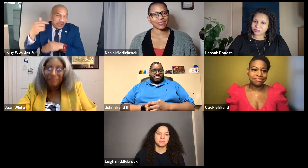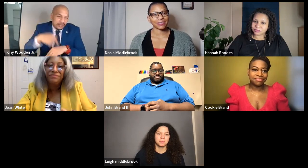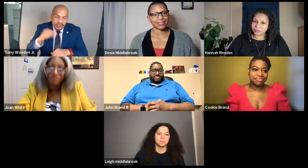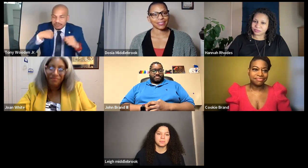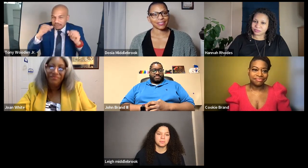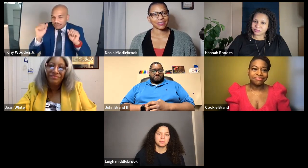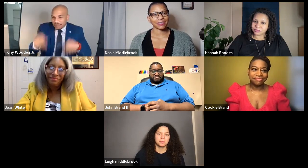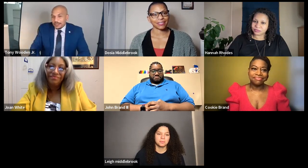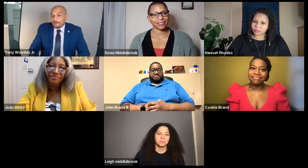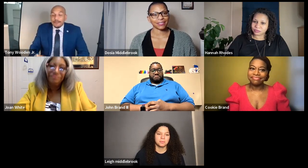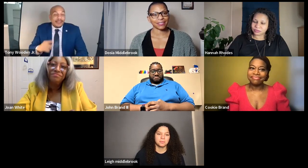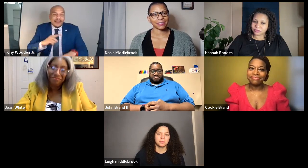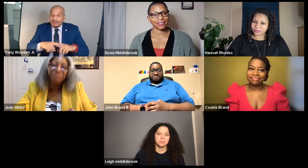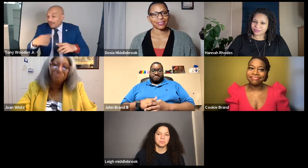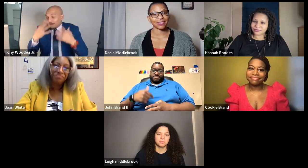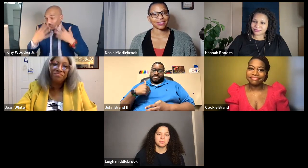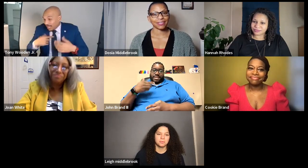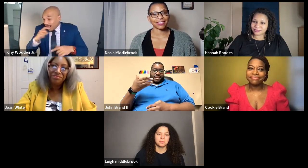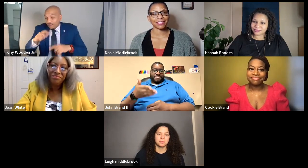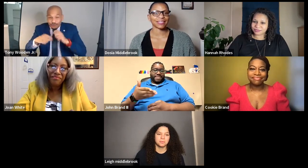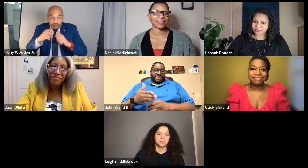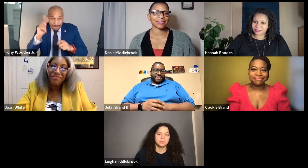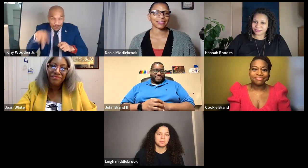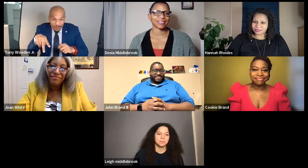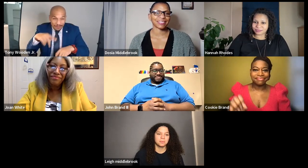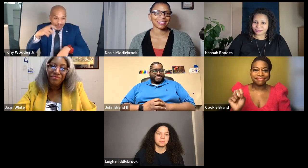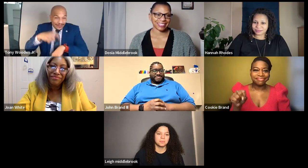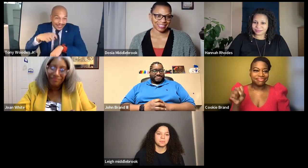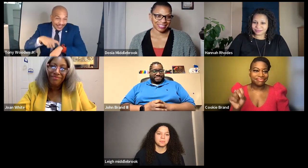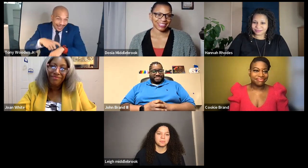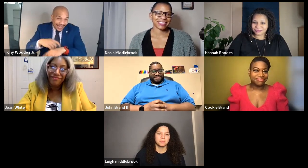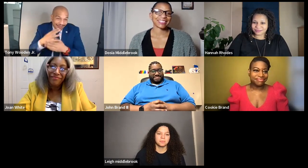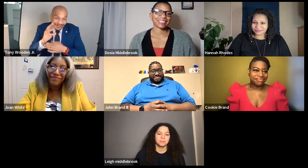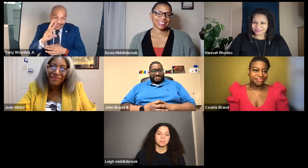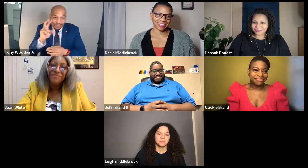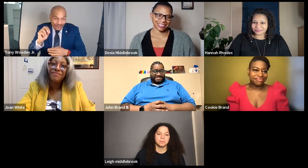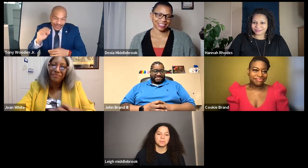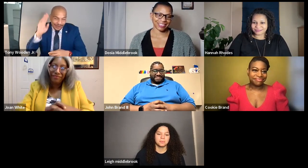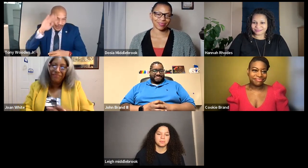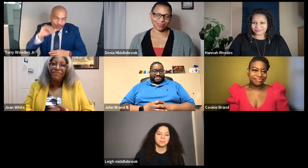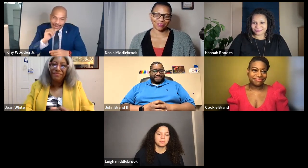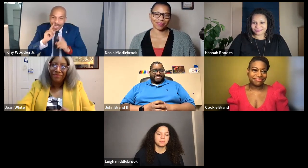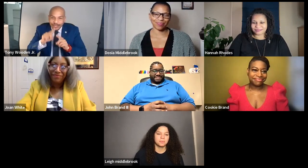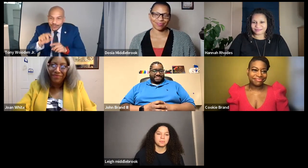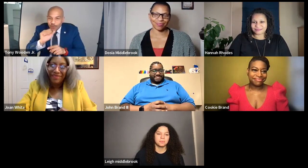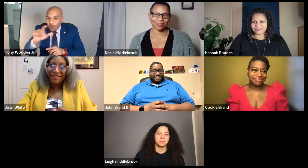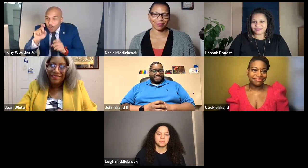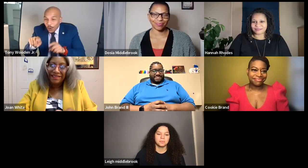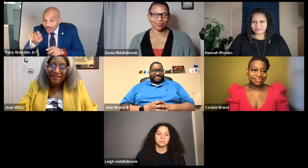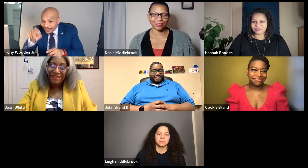grateful that we were able to have this today and set this up. And thank you everybody for coming. I'm so sorry, but we do have to wrap up. It's the end of the night.